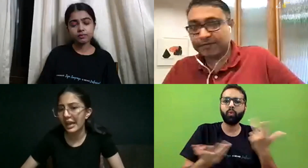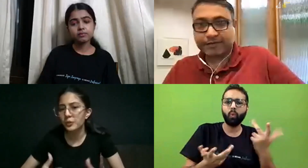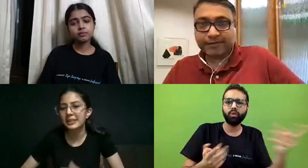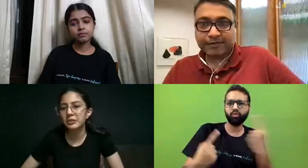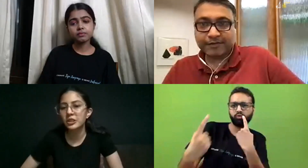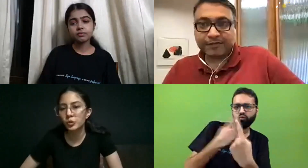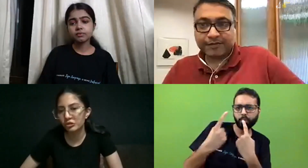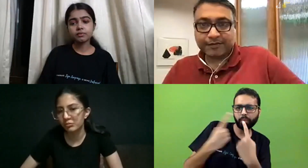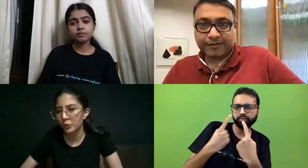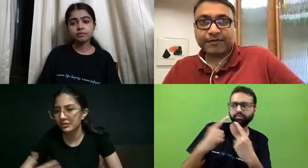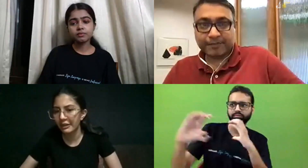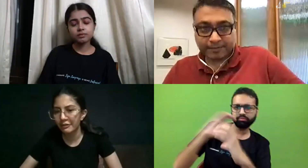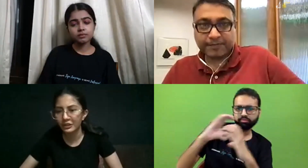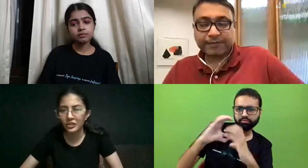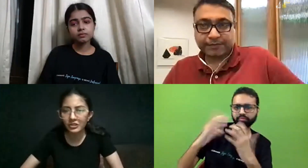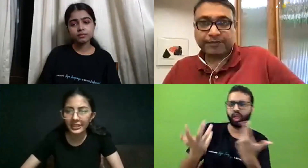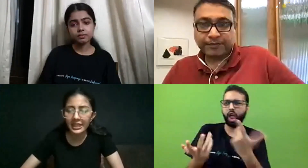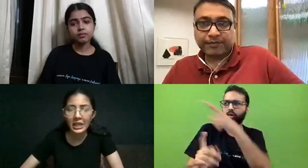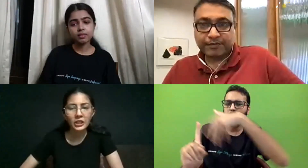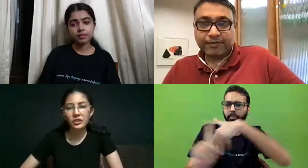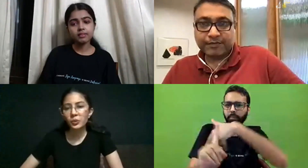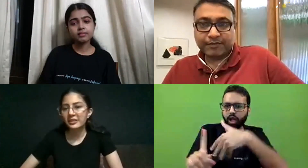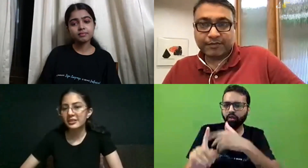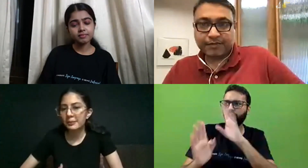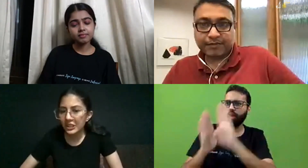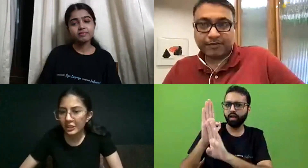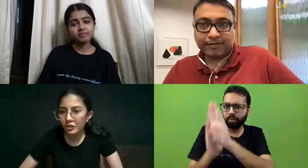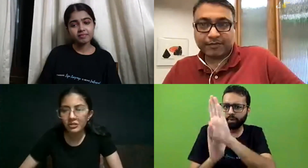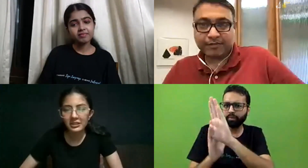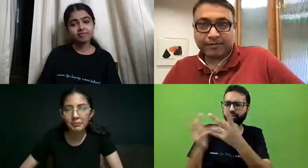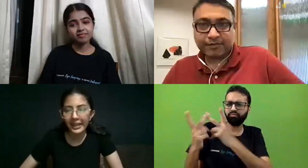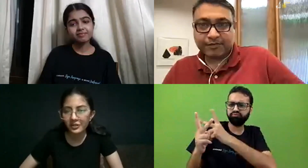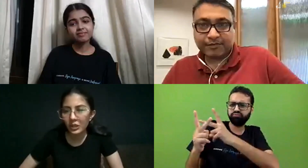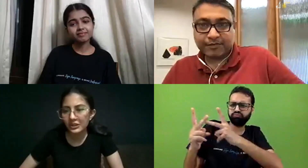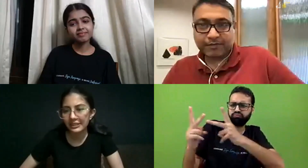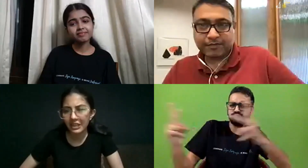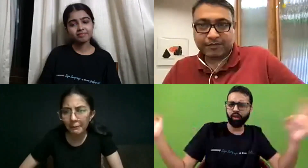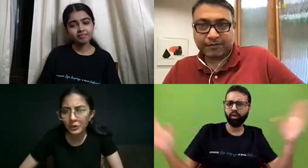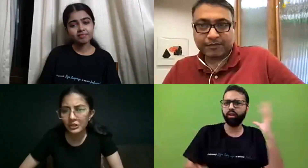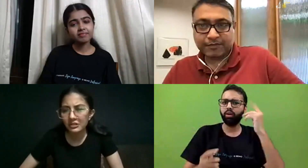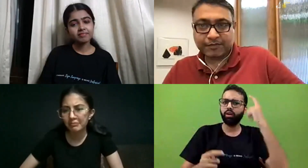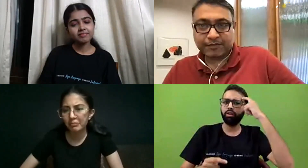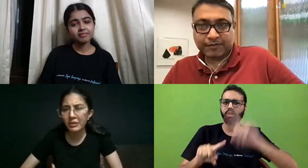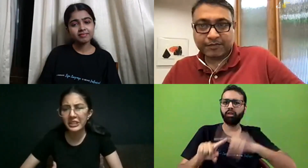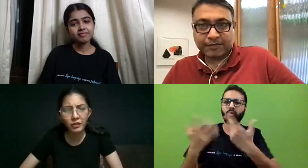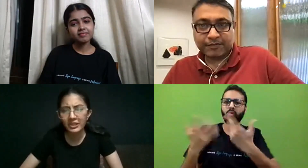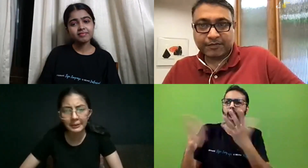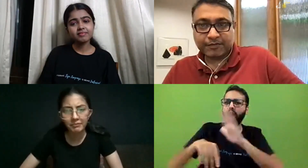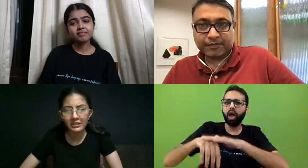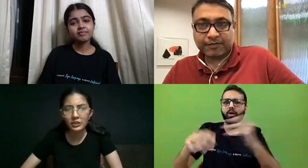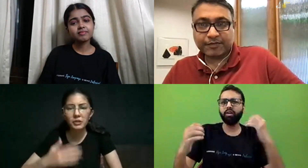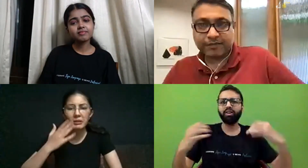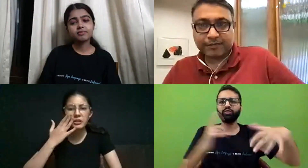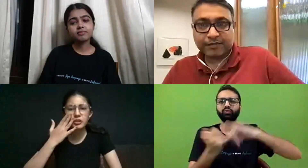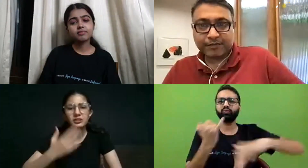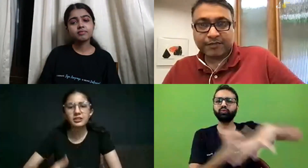is, we have to accept inclusion, both deaf and hearing, the communication, the background, the development, the empowerment, everything.